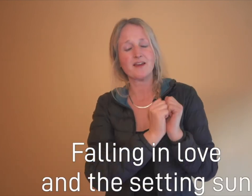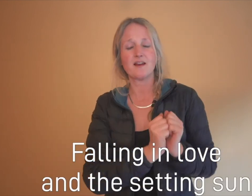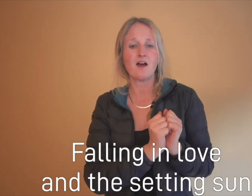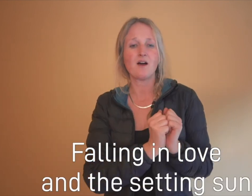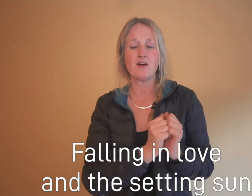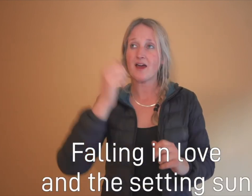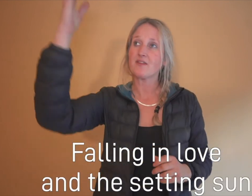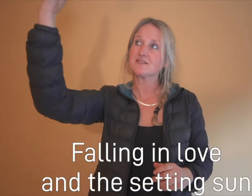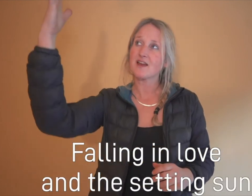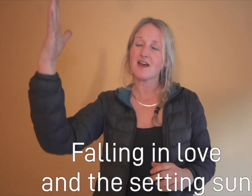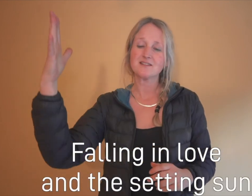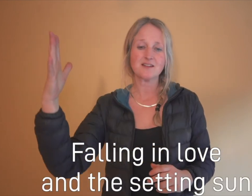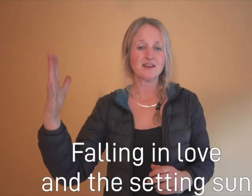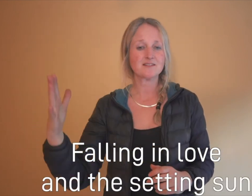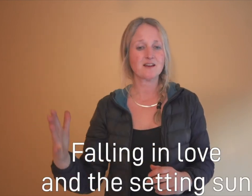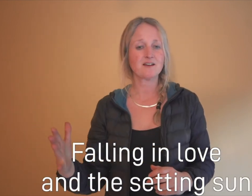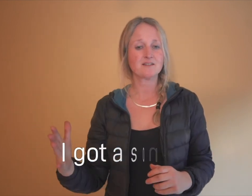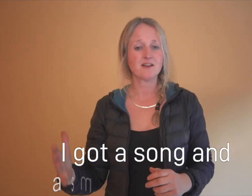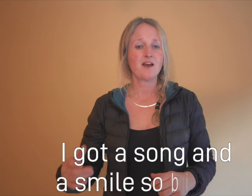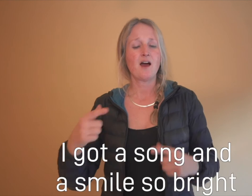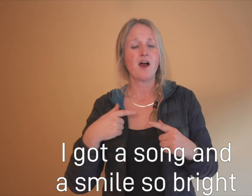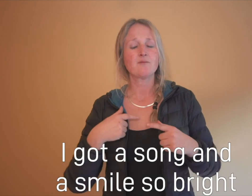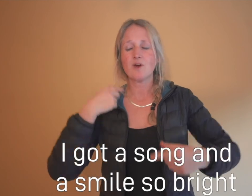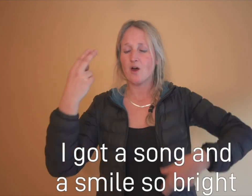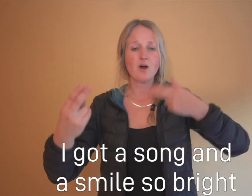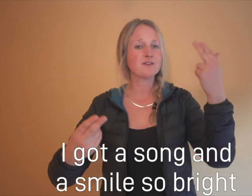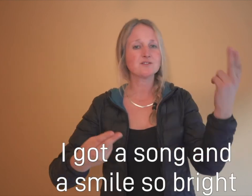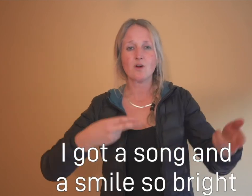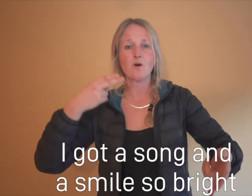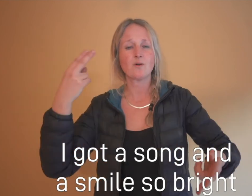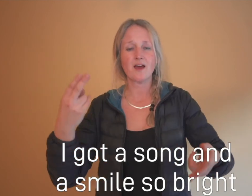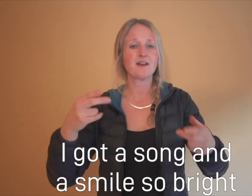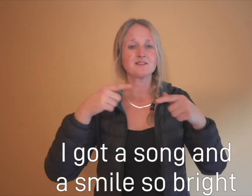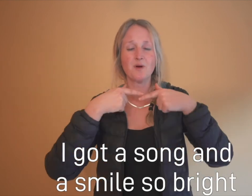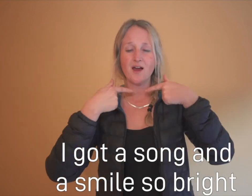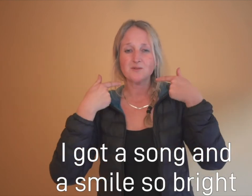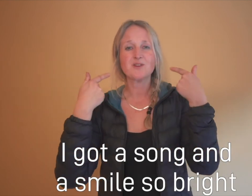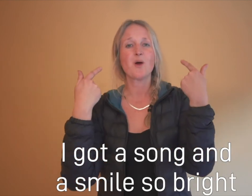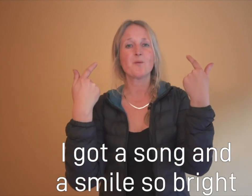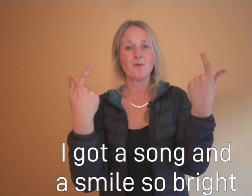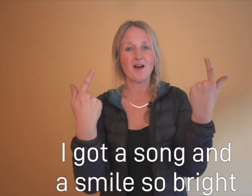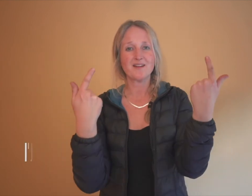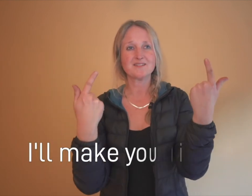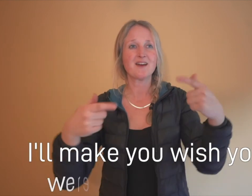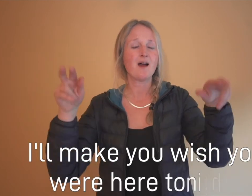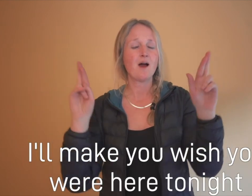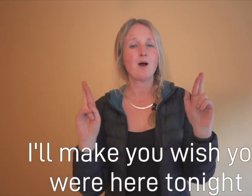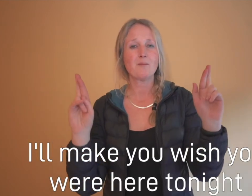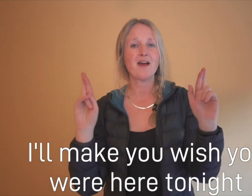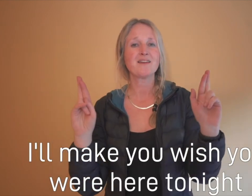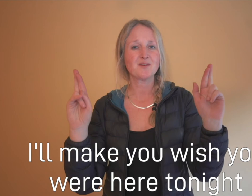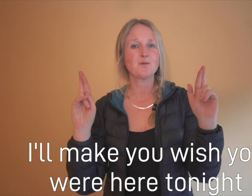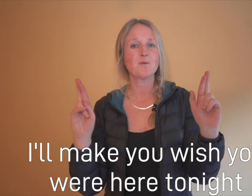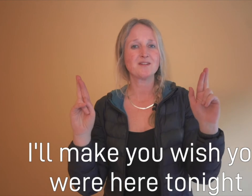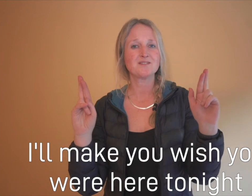Falling in love and the setting sun. I've got a song and a smile so bright.